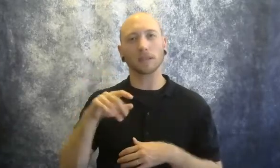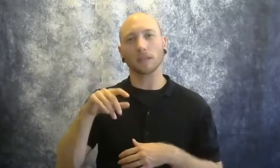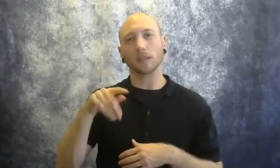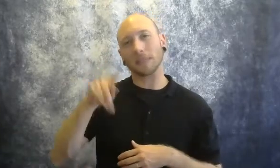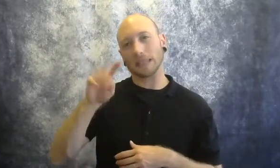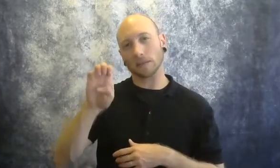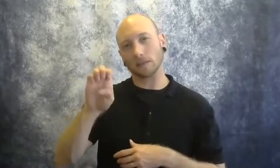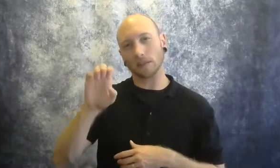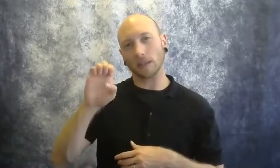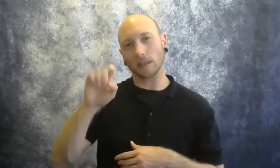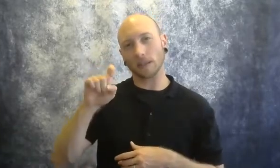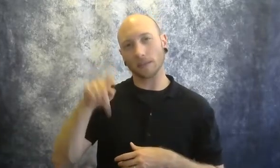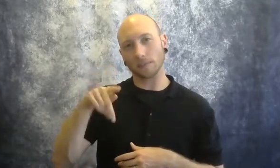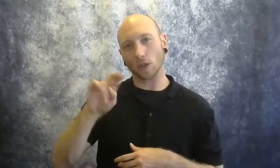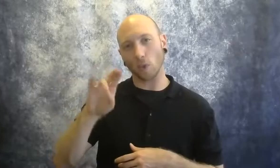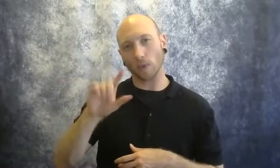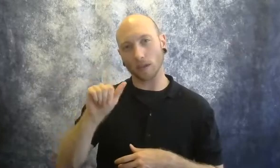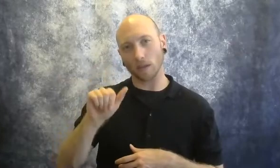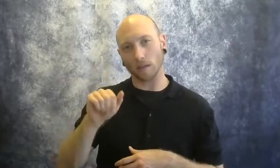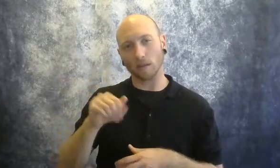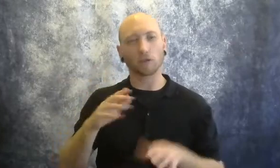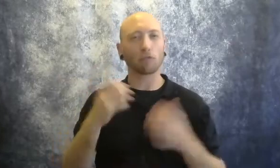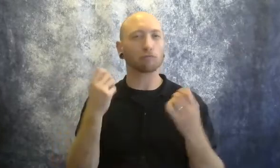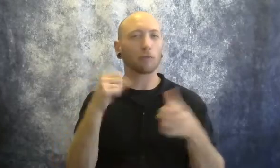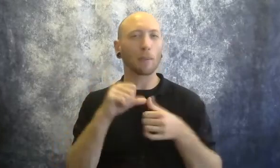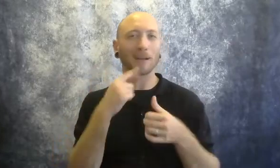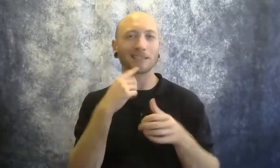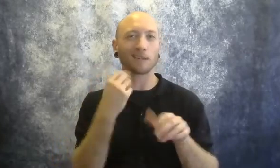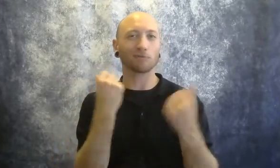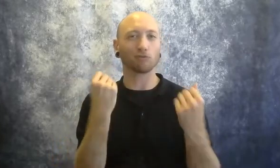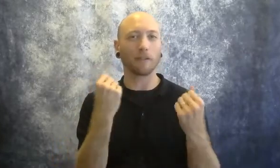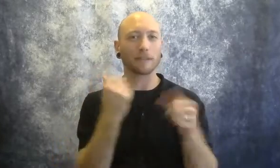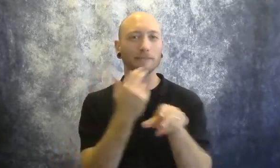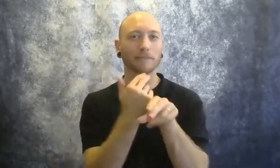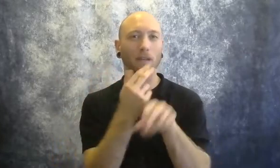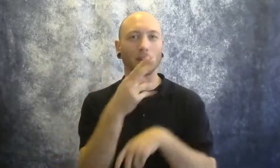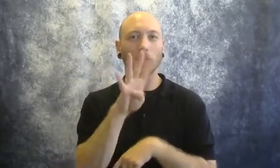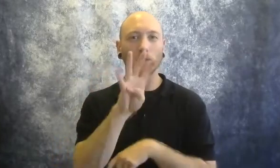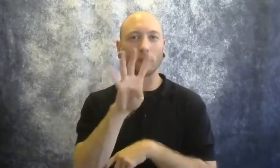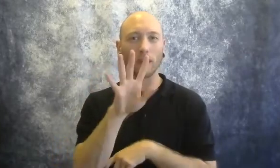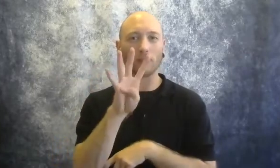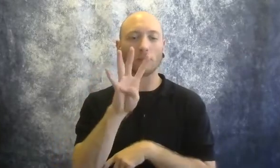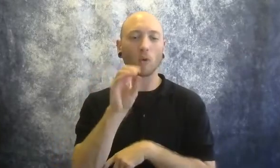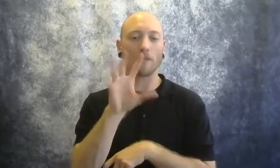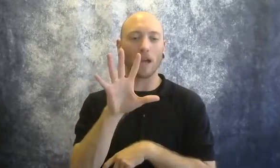Espinosa earlier. And again, when I was going over the 405 freeway and I crossed over Mulholland, near Bel